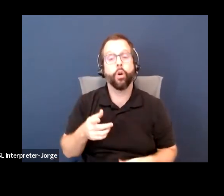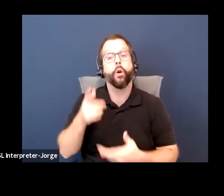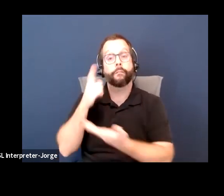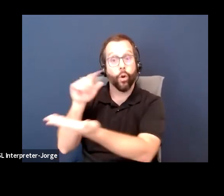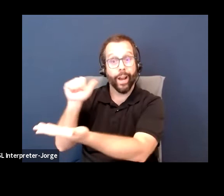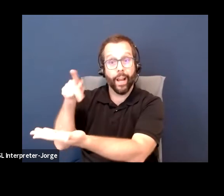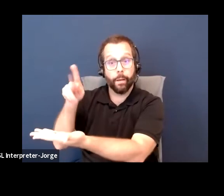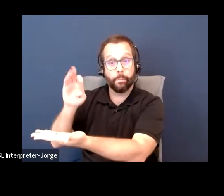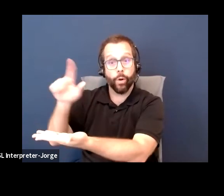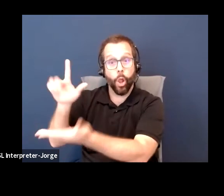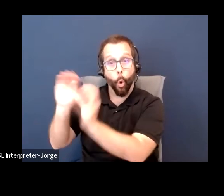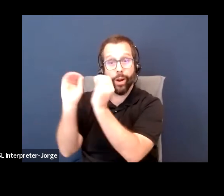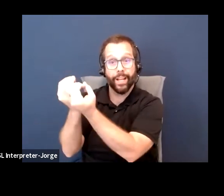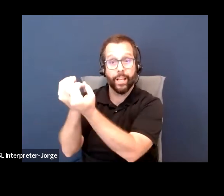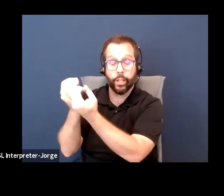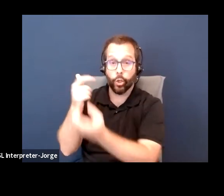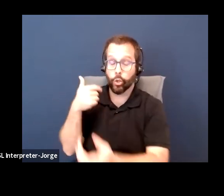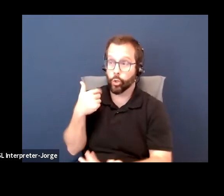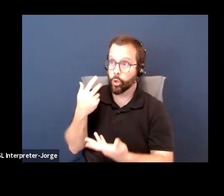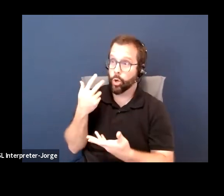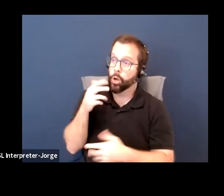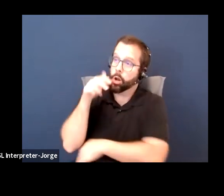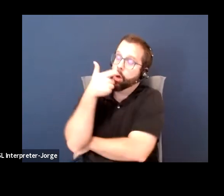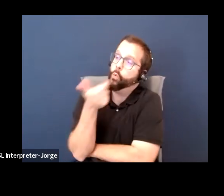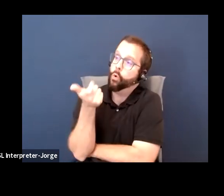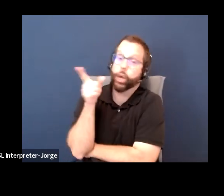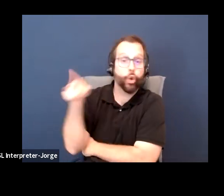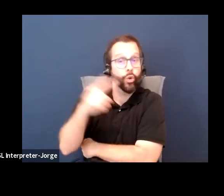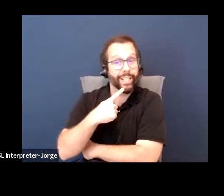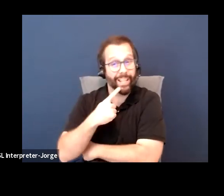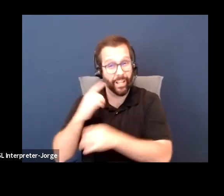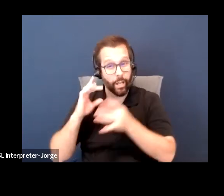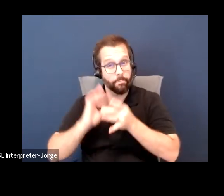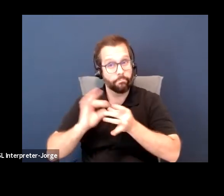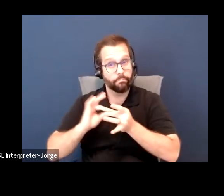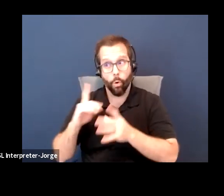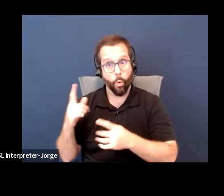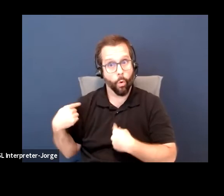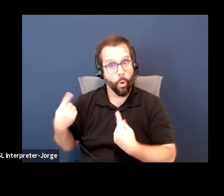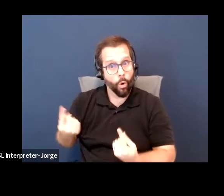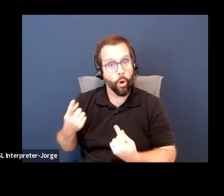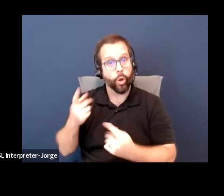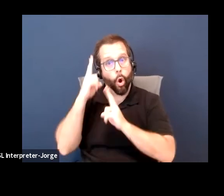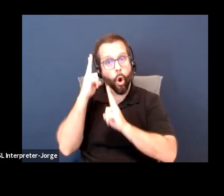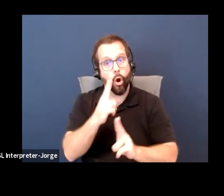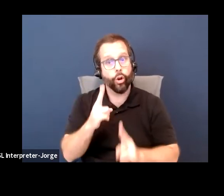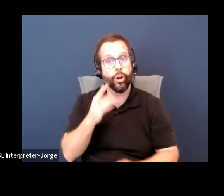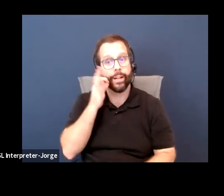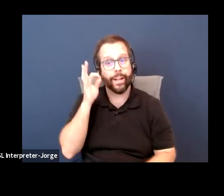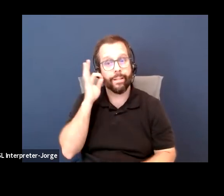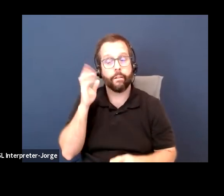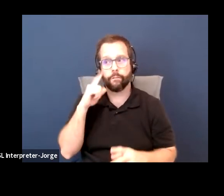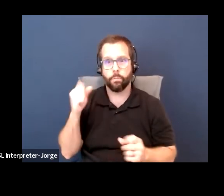organization, just hearing how you had said that y'all's organization has honored Native Americans for the previous